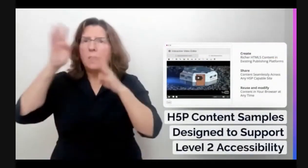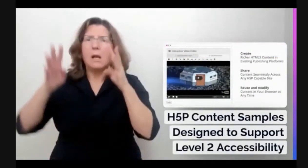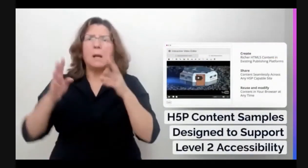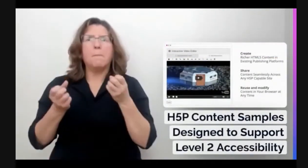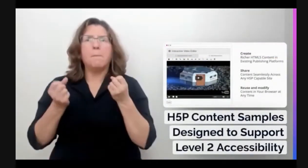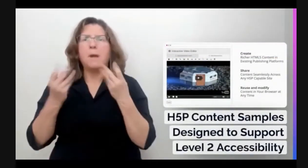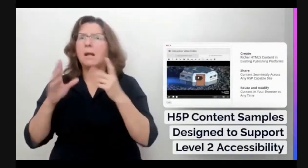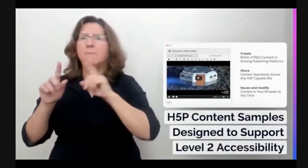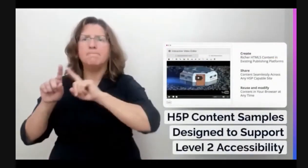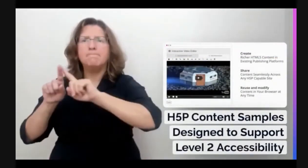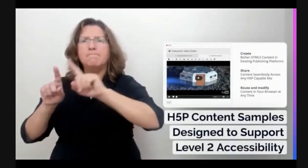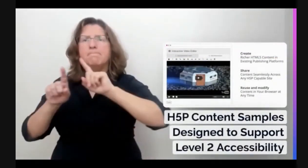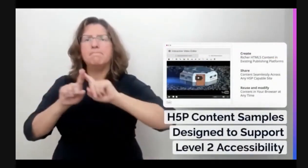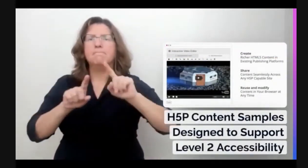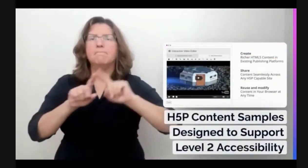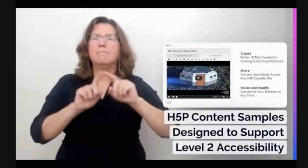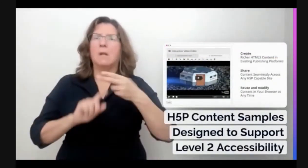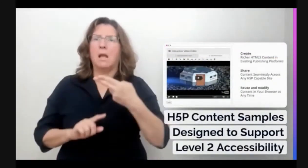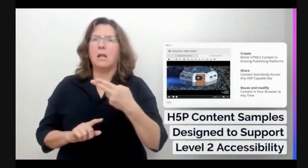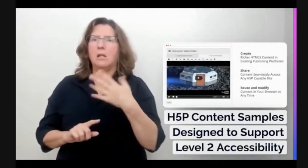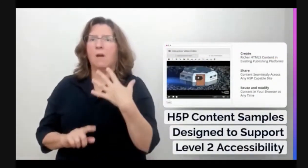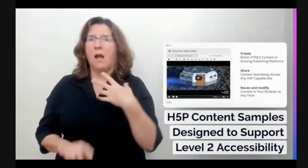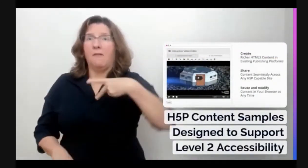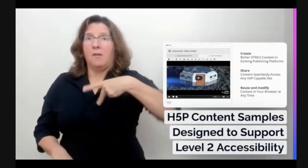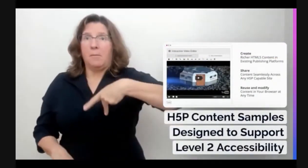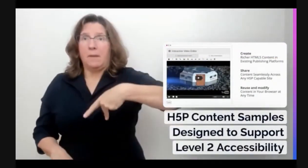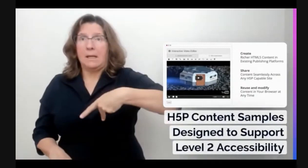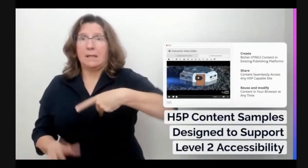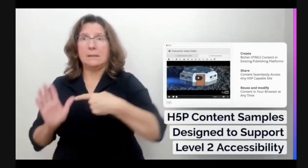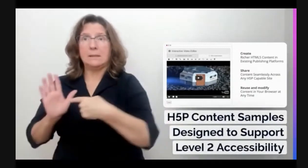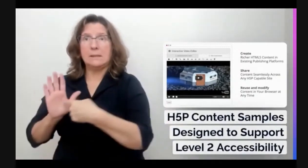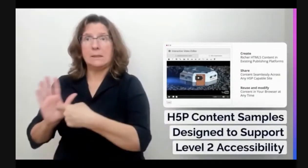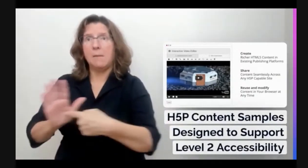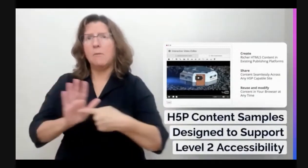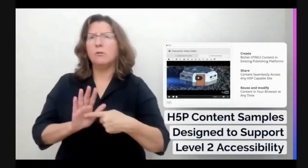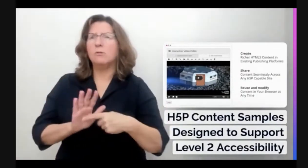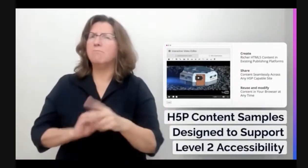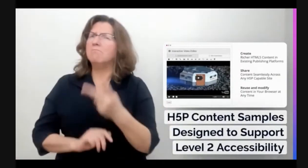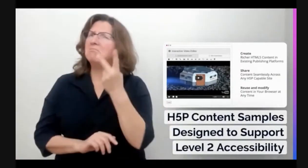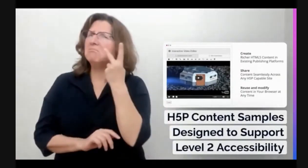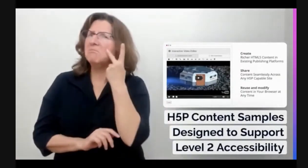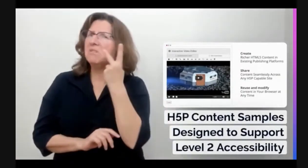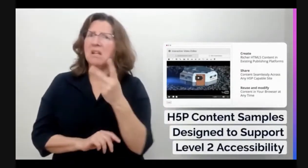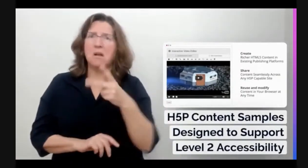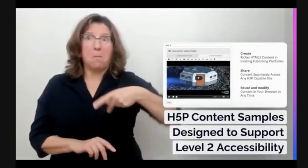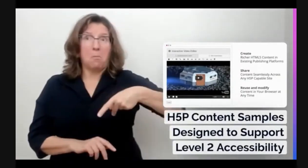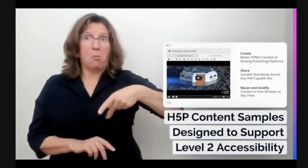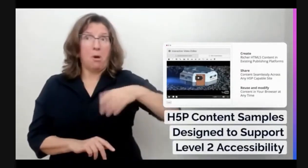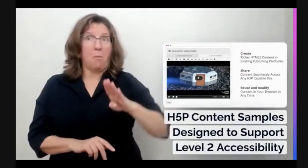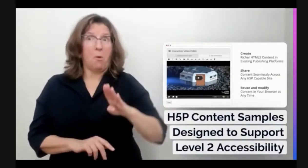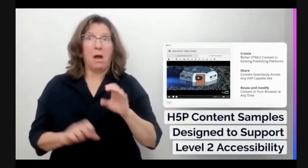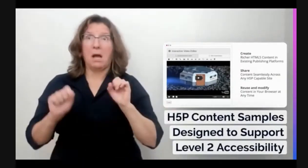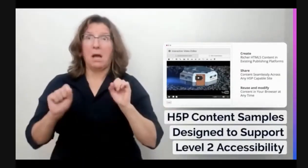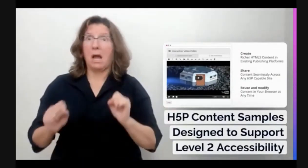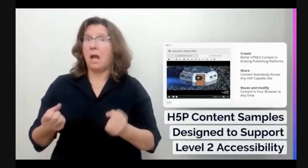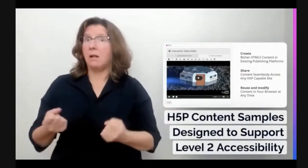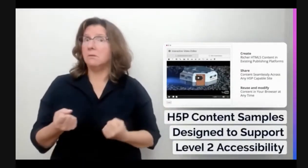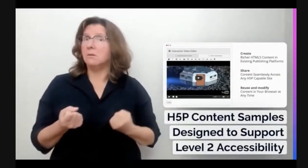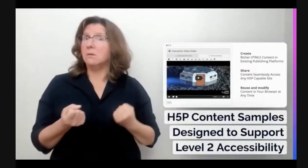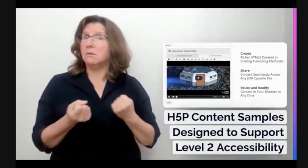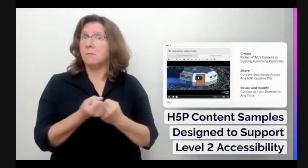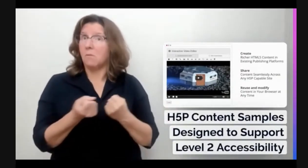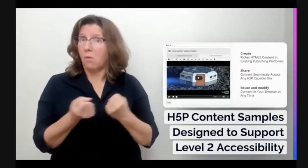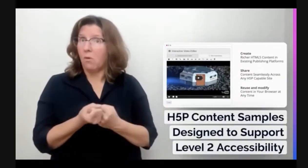H5P content in various ways to address Level 2 accessibility design goals. I wanted to determine if PressBooks